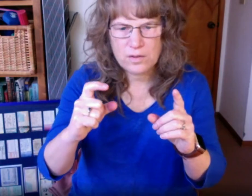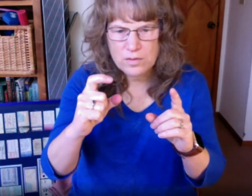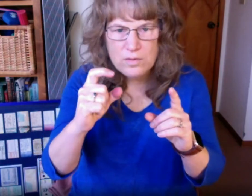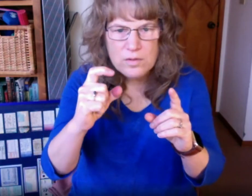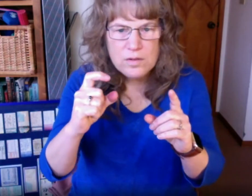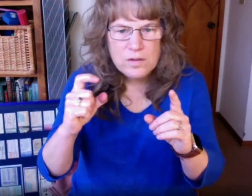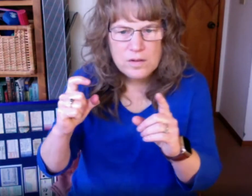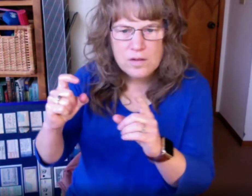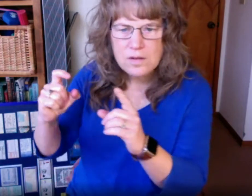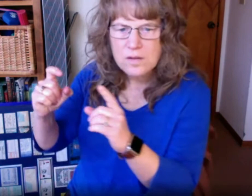so